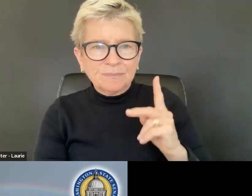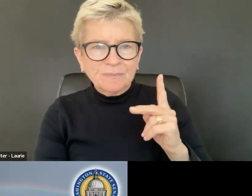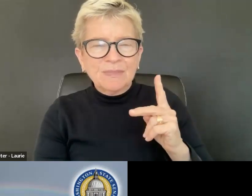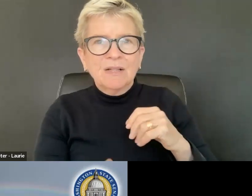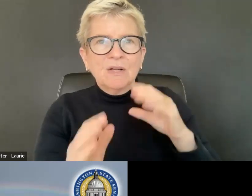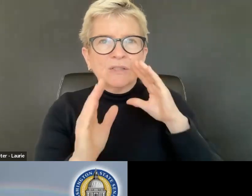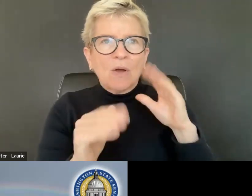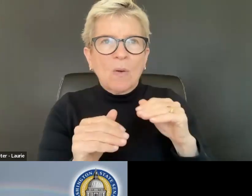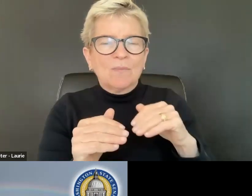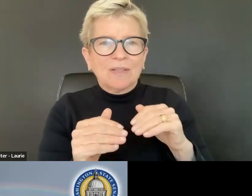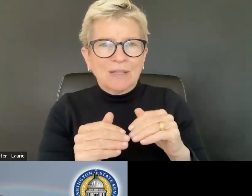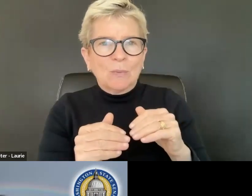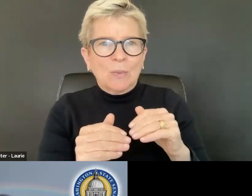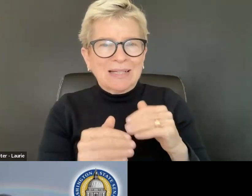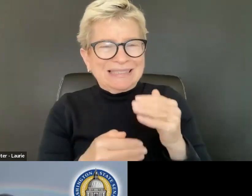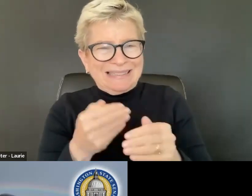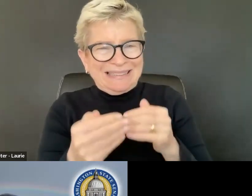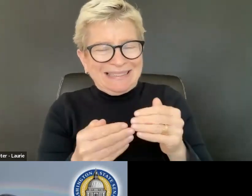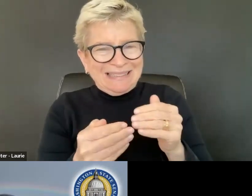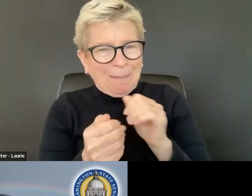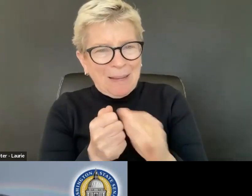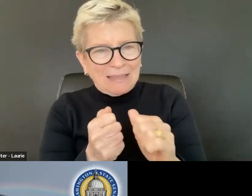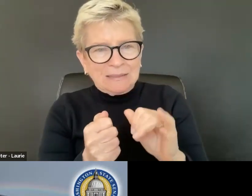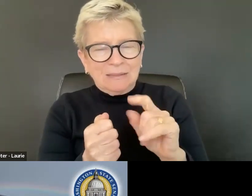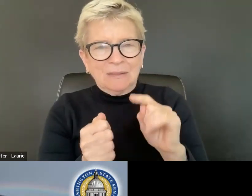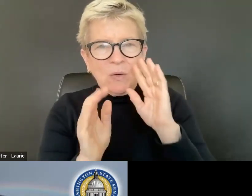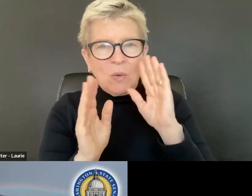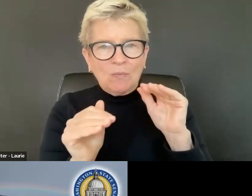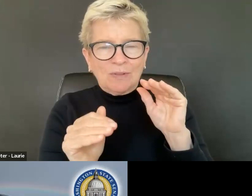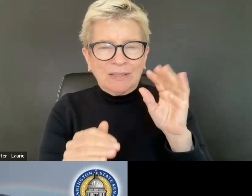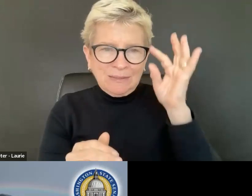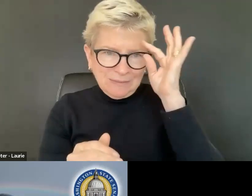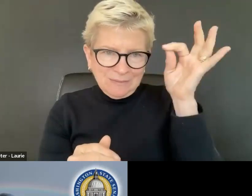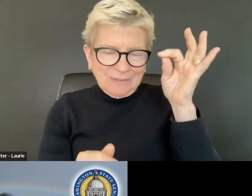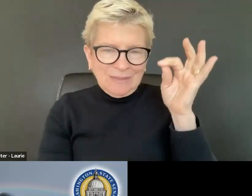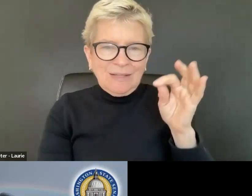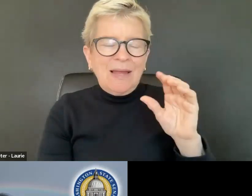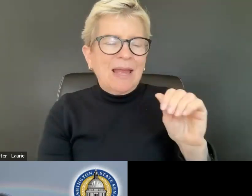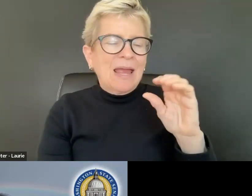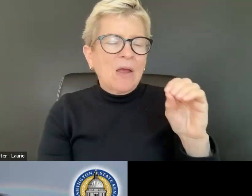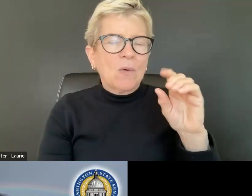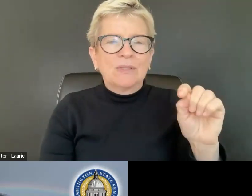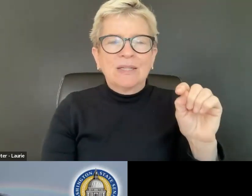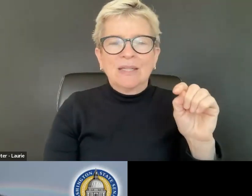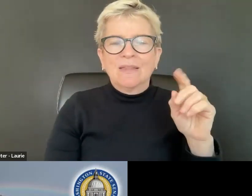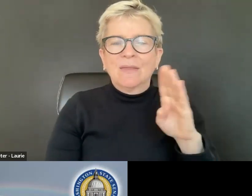get it across the finish line. AOT, this bill in front of us is